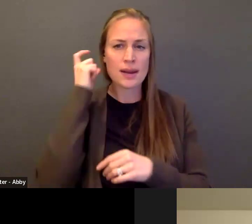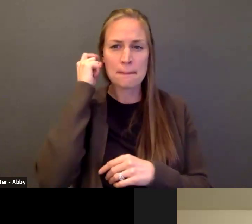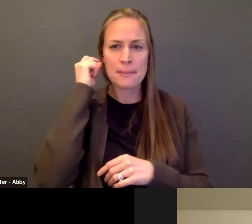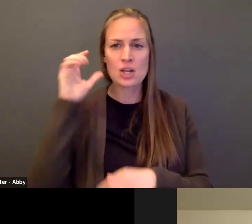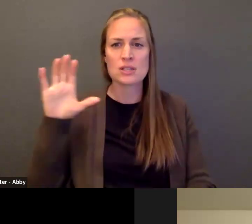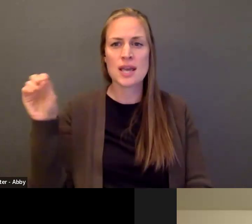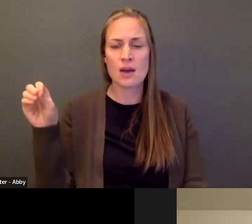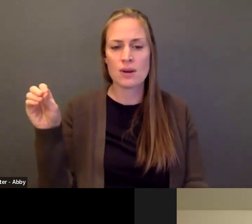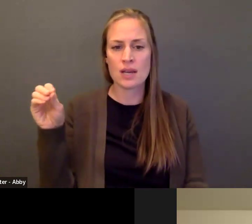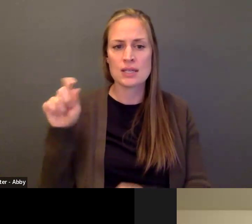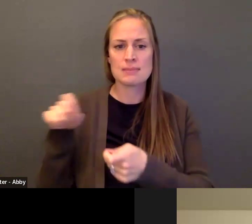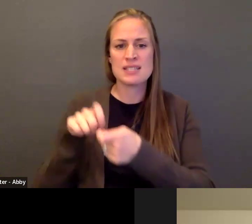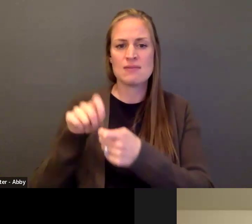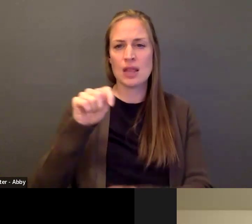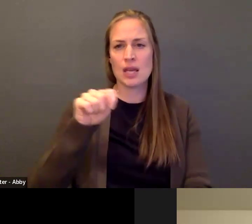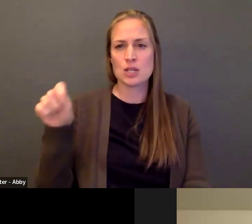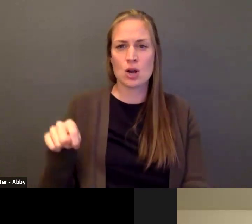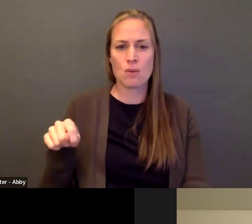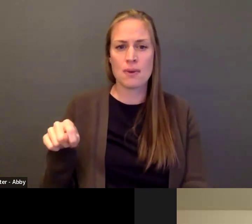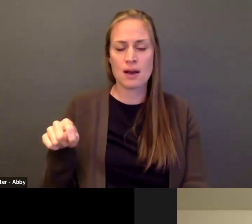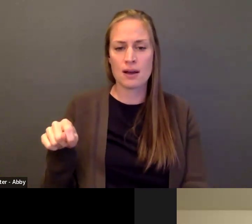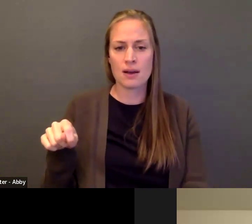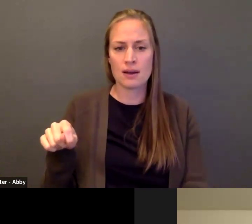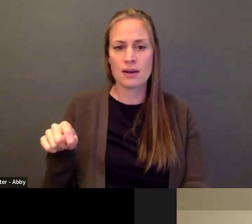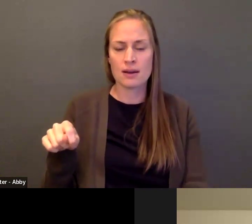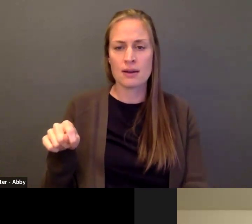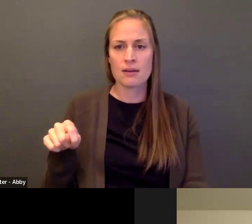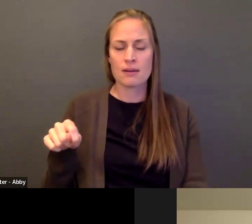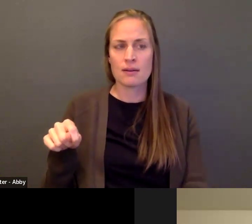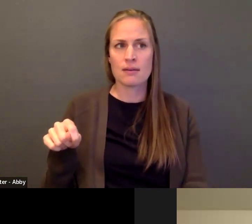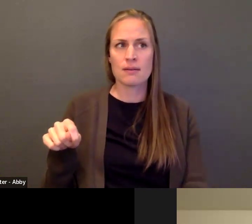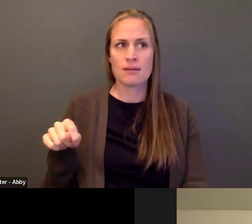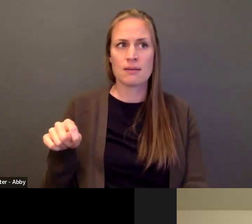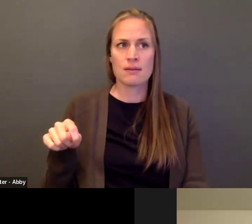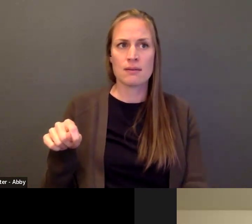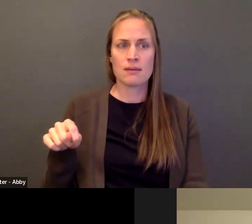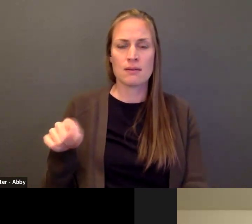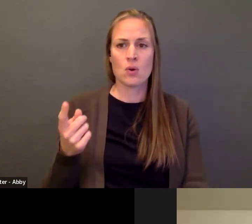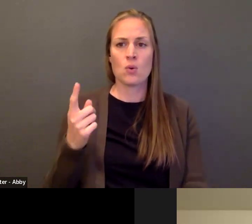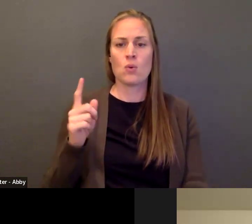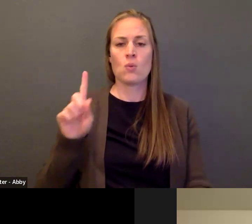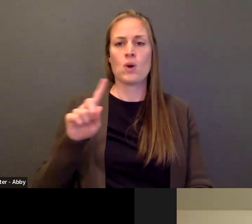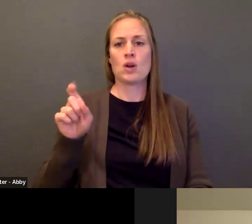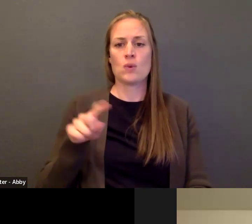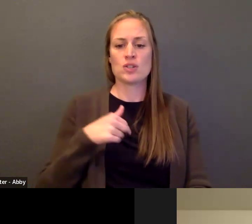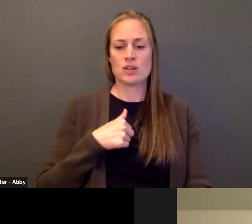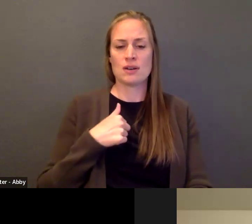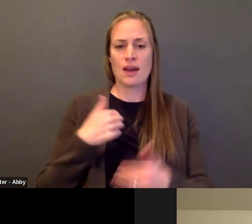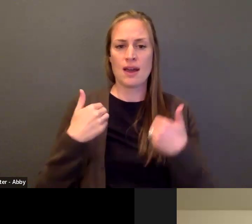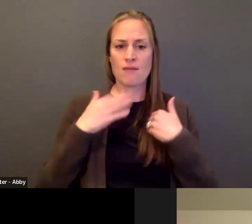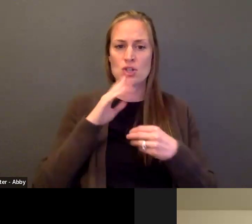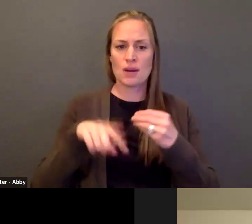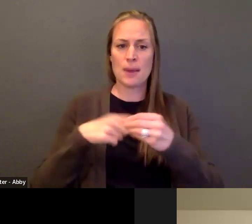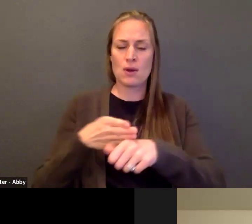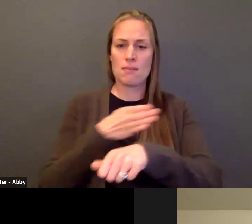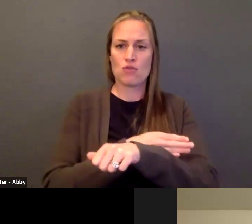specifically to Toma and Burgos. And so I guess the question I have, because we're talking about improving the crisis system, is if you're